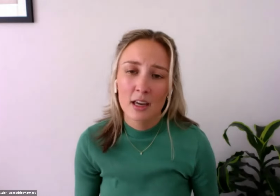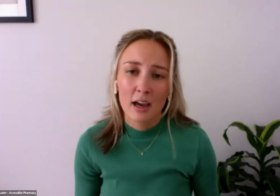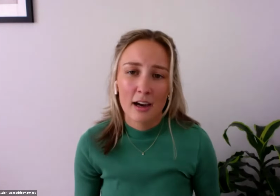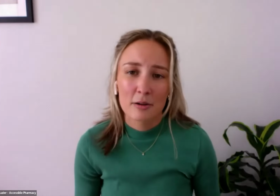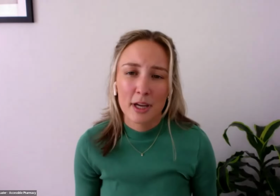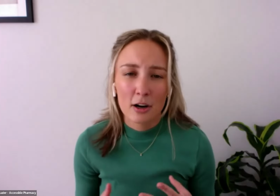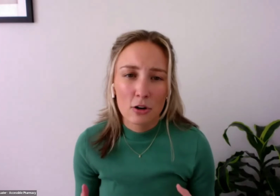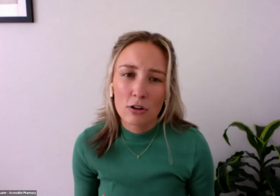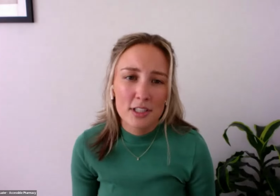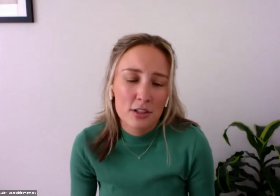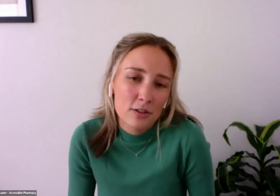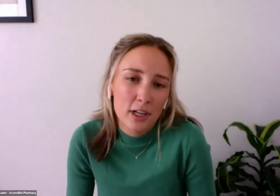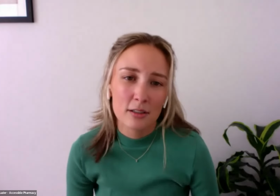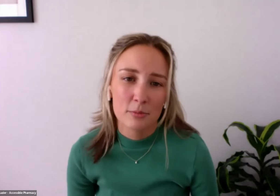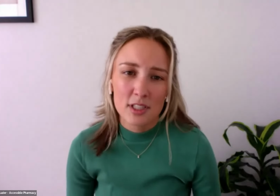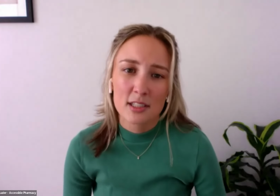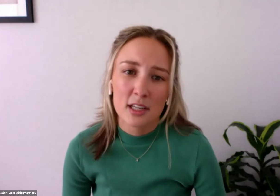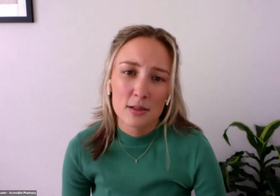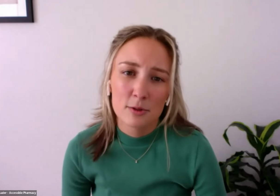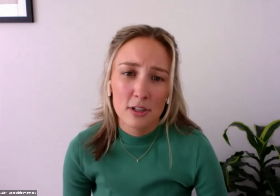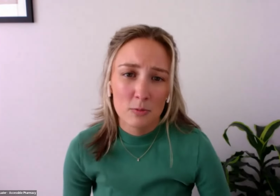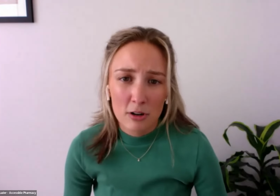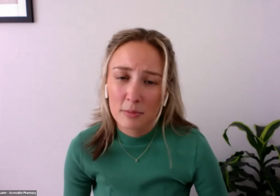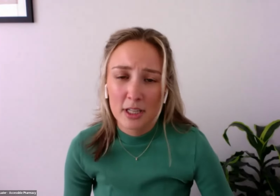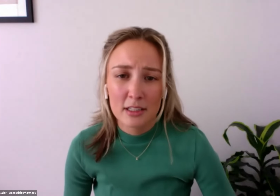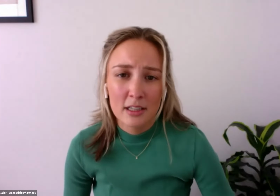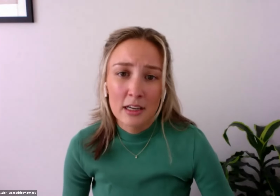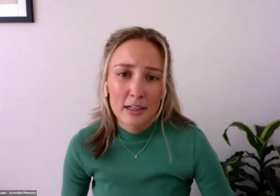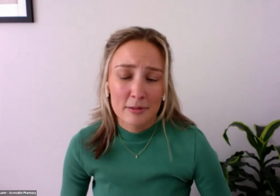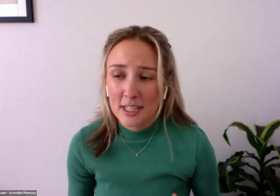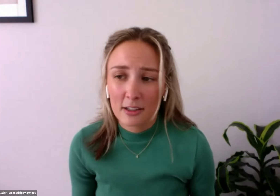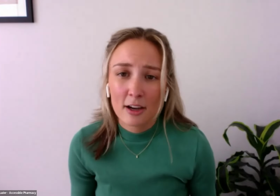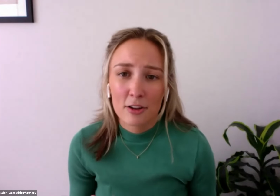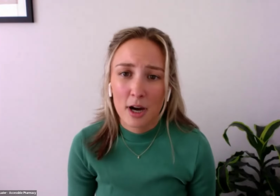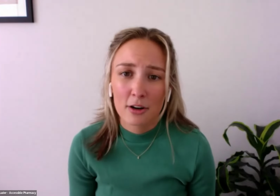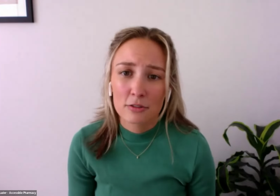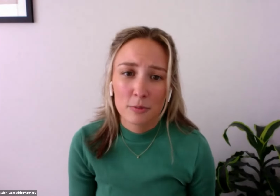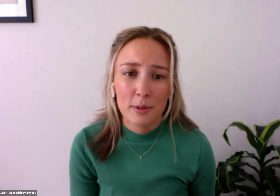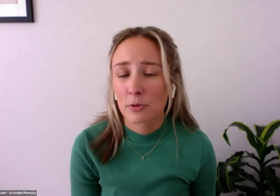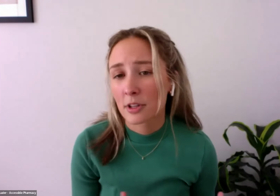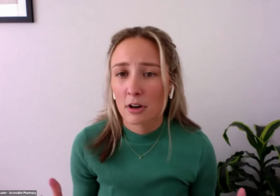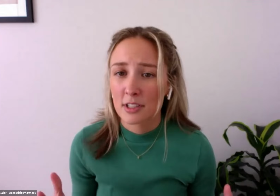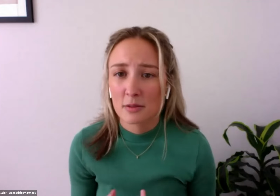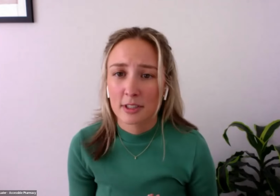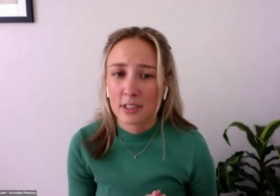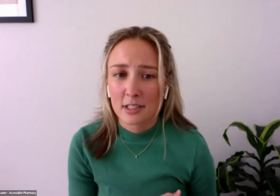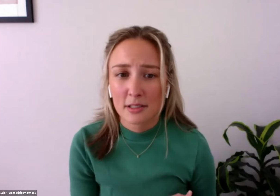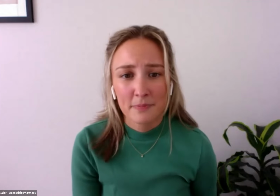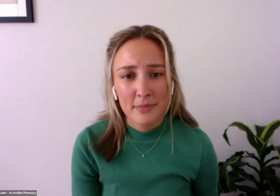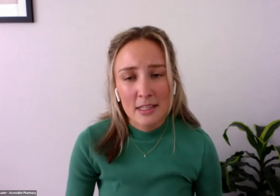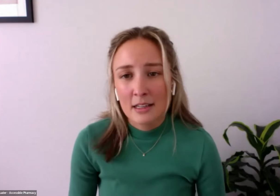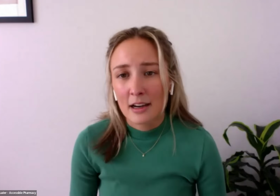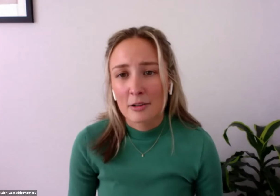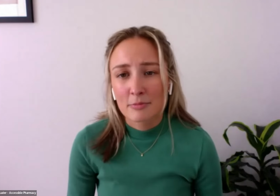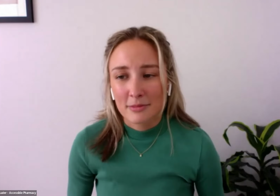disabilities. And our goal is to create the most accessible and welcoming telehealth model for people with all